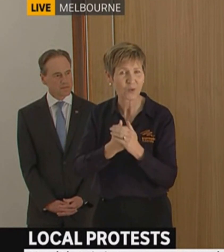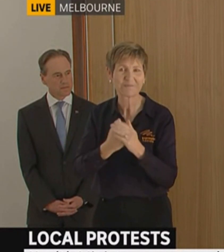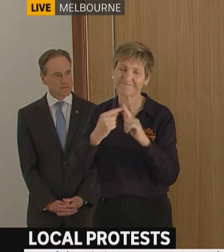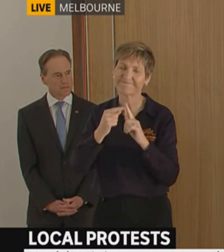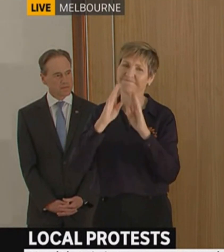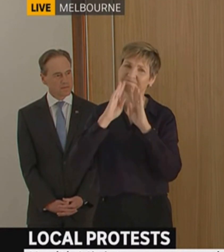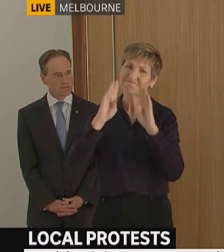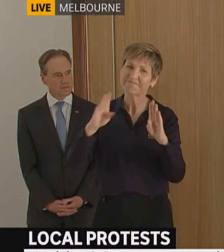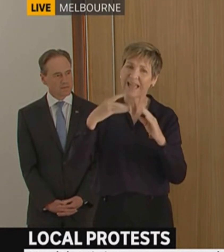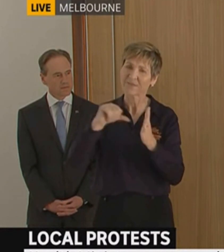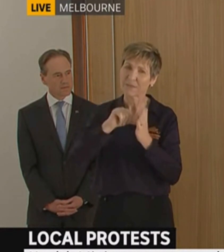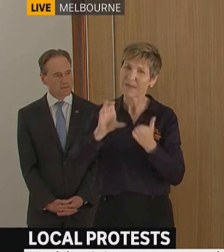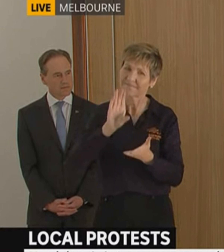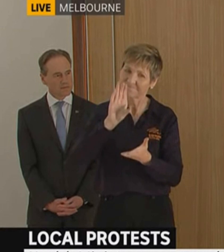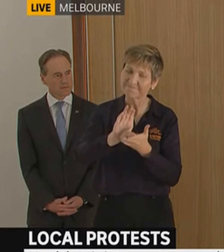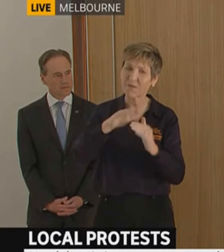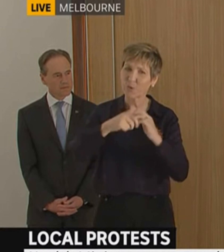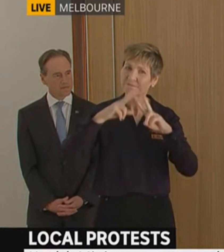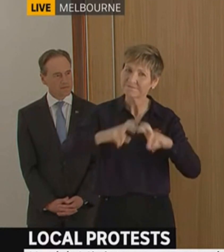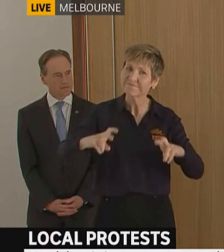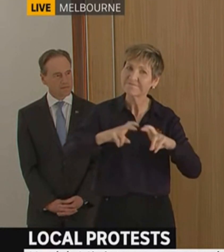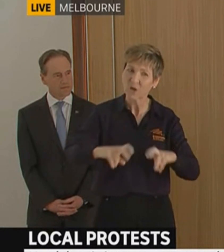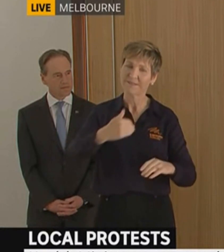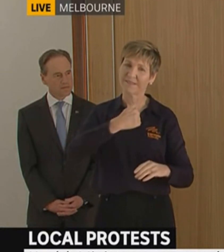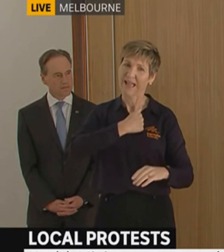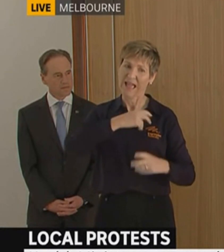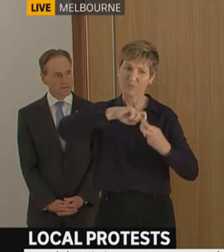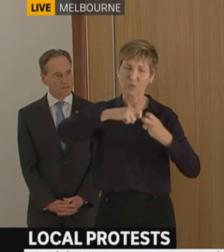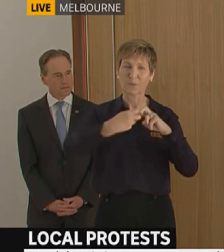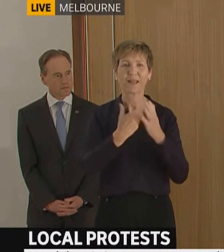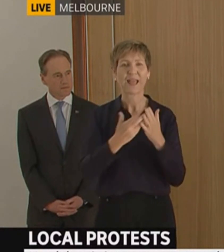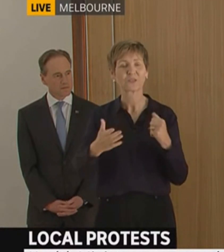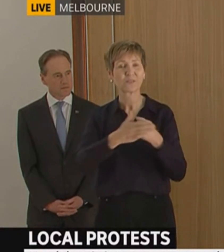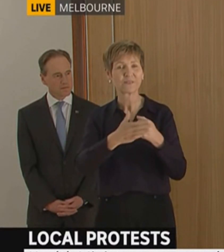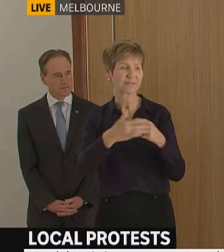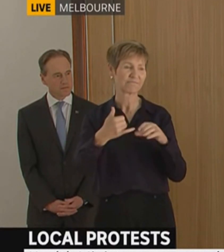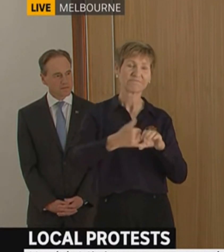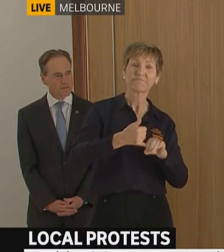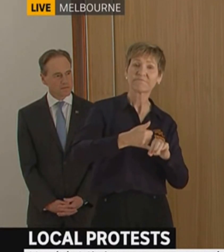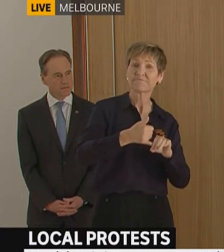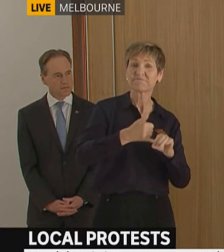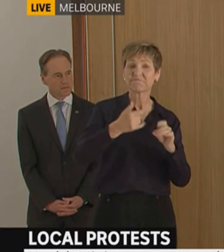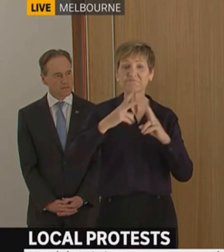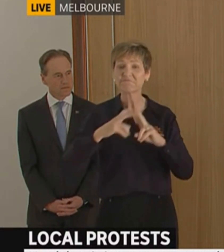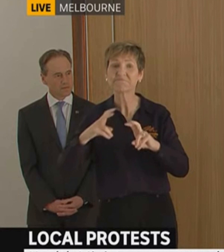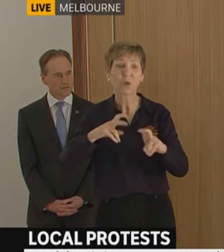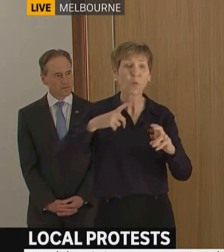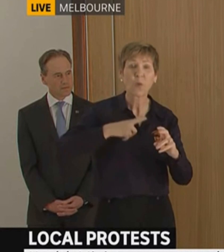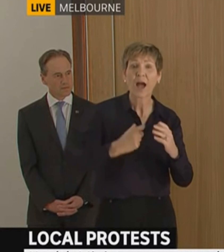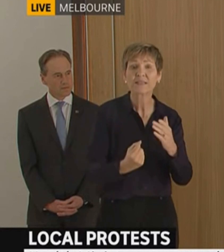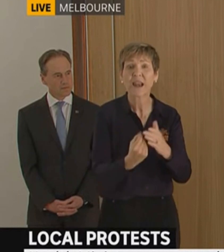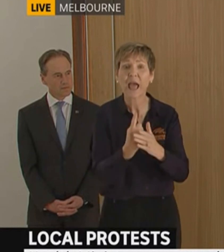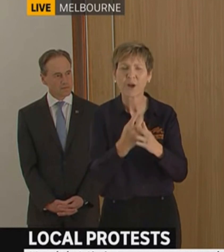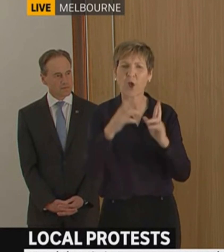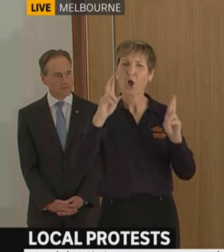in cardiovascular research, and hopefully through these little steps that it will eventually and in years